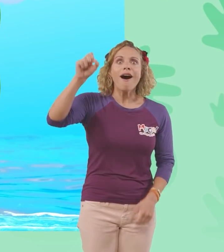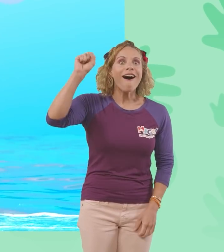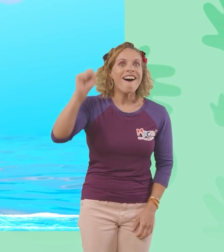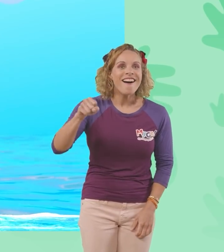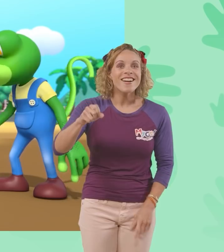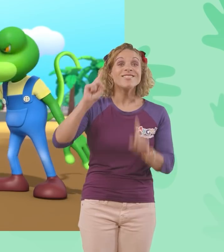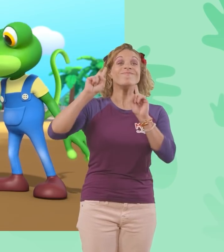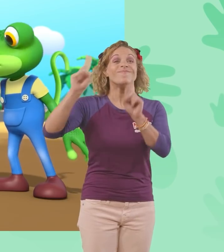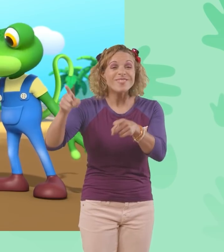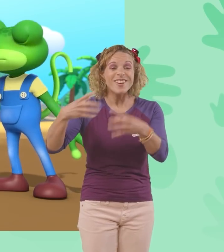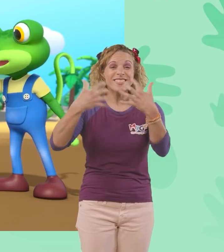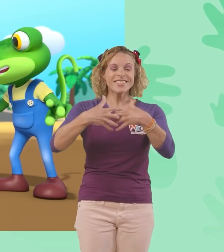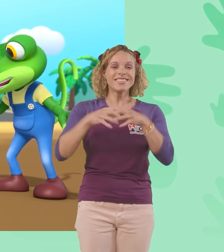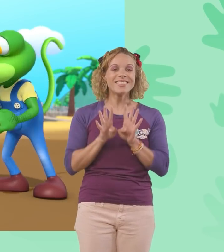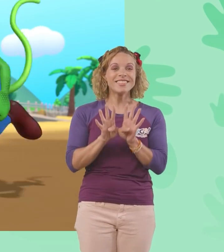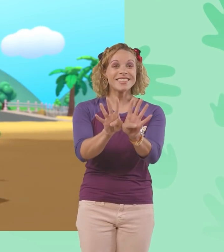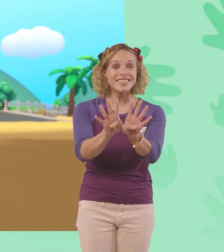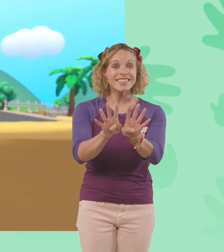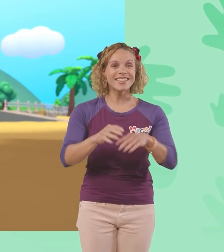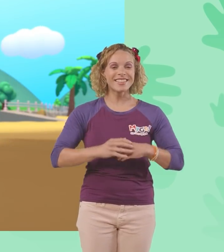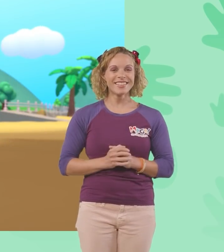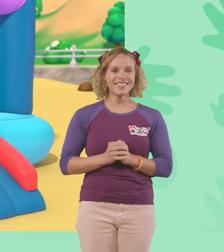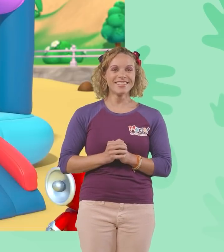That's it! Go, go, Mechanicals!